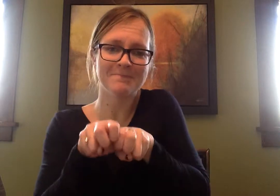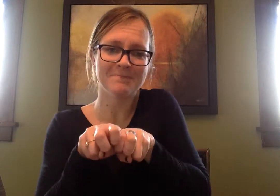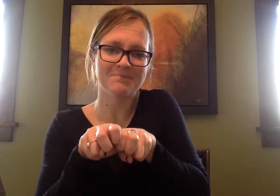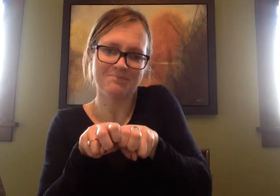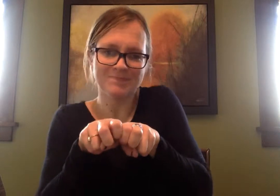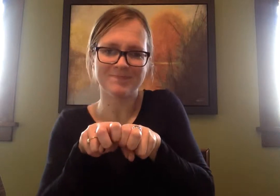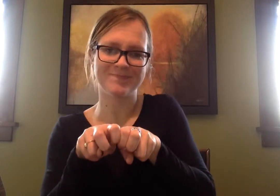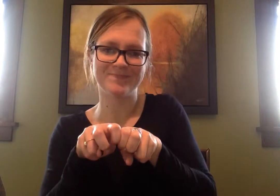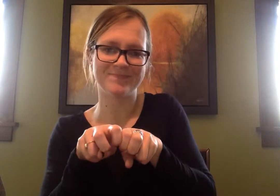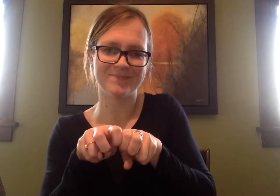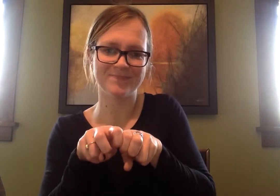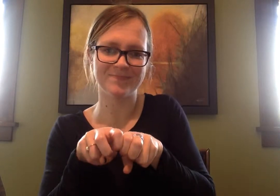at all.